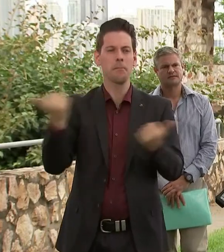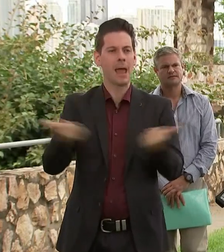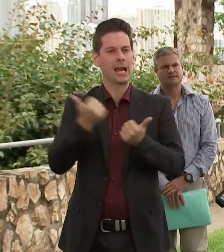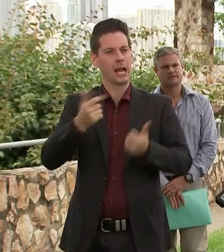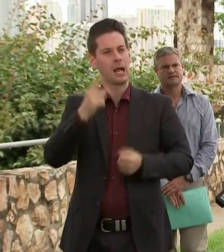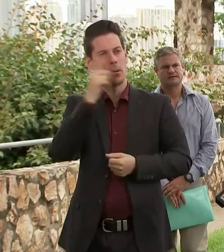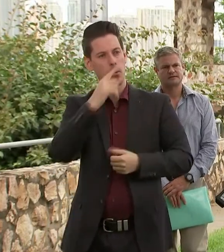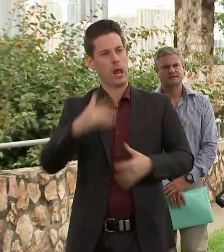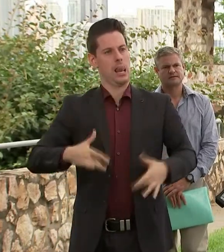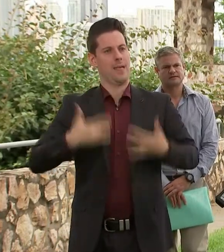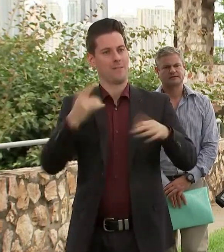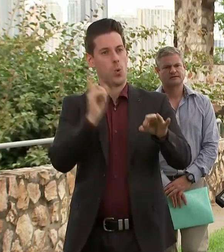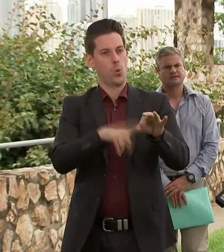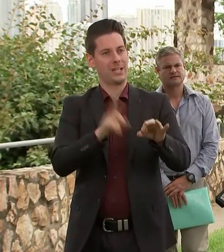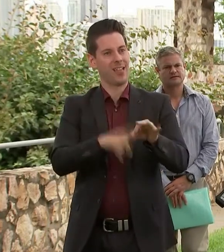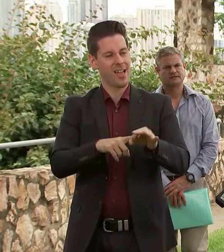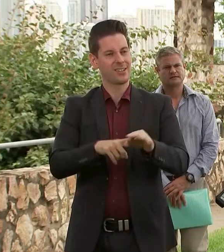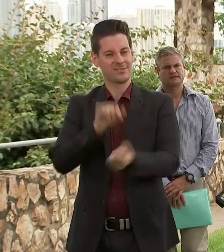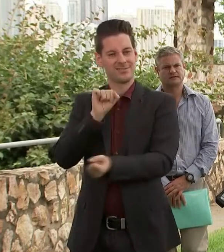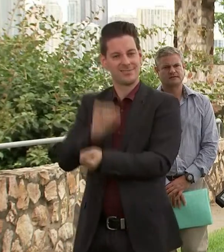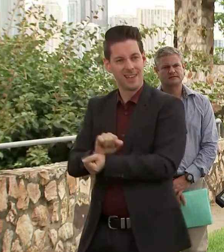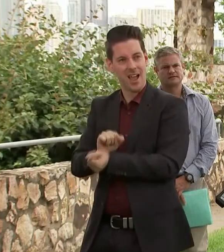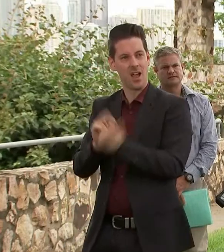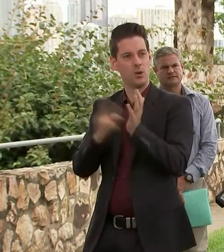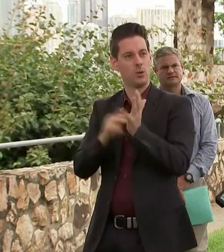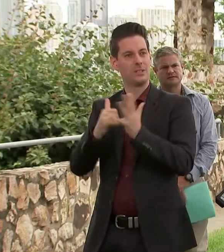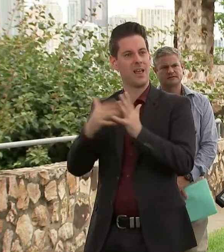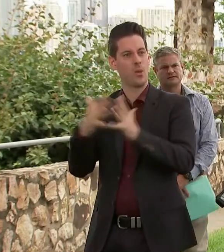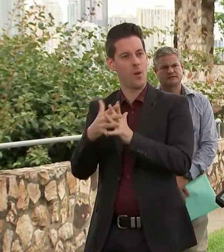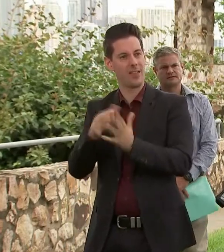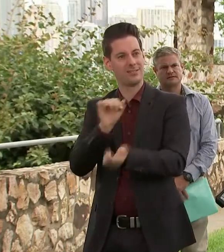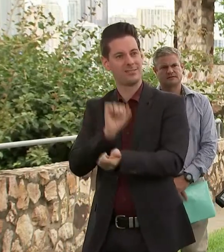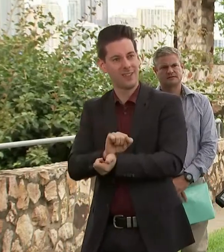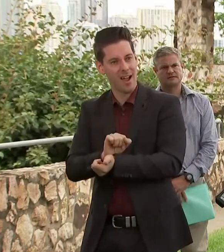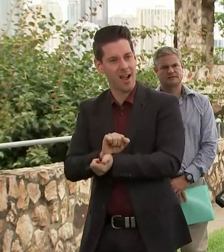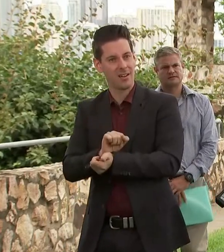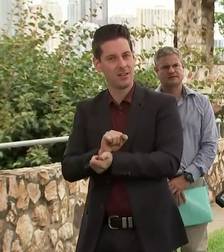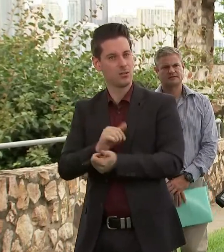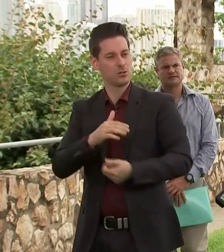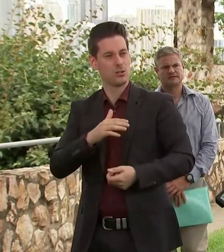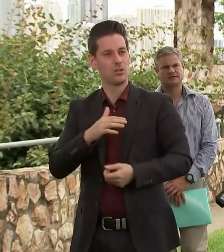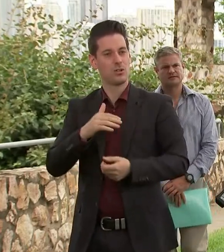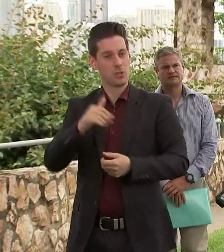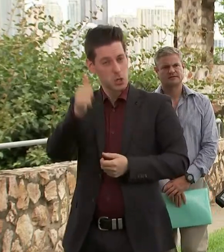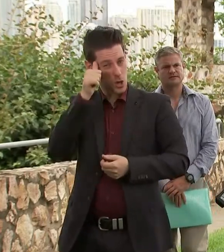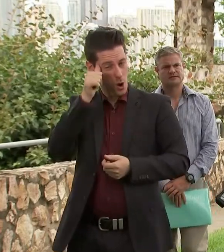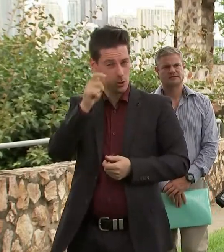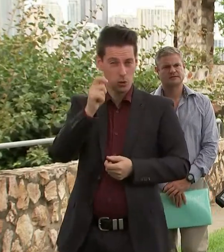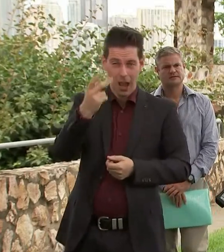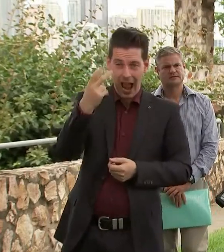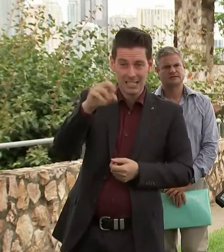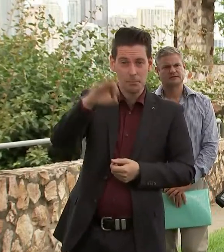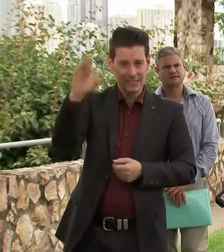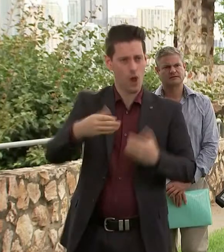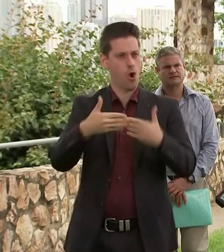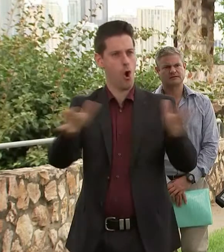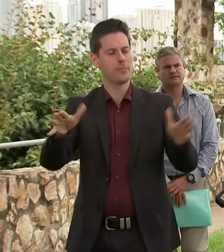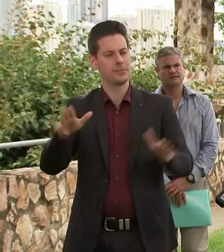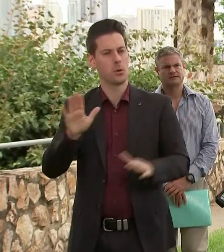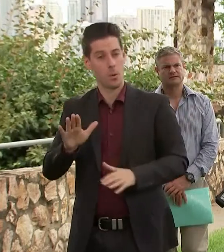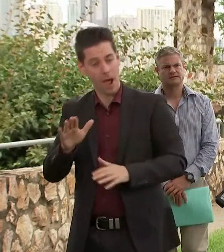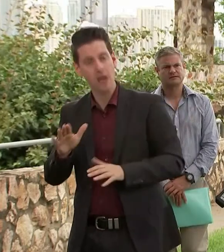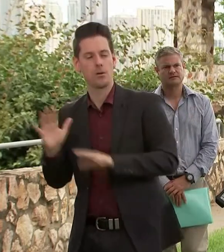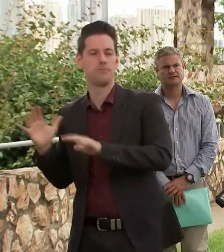residents, and we know many people chose not to come in under the old directive, knowing that at 80% the directive would change. So we're